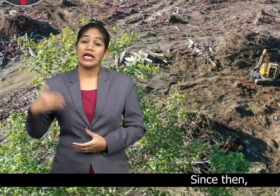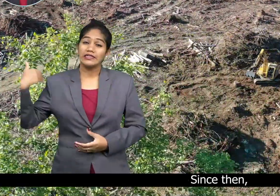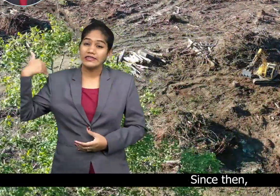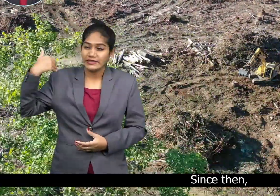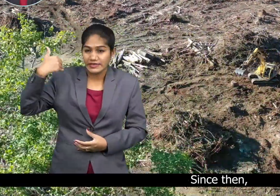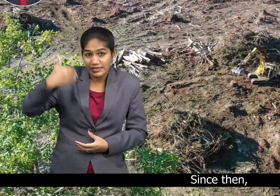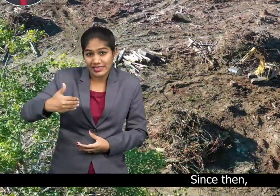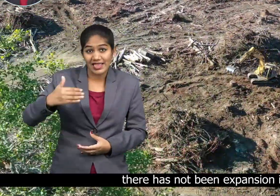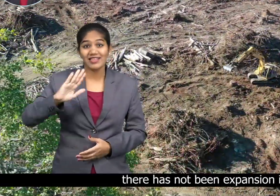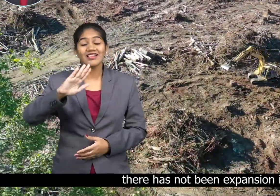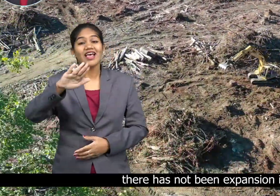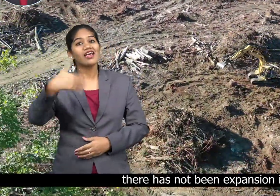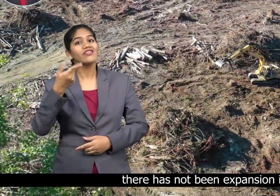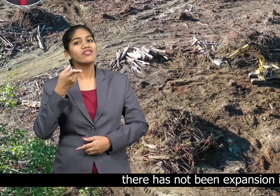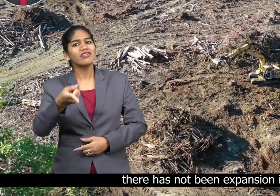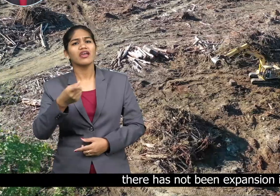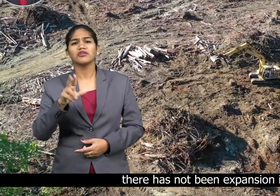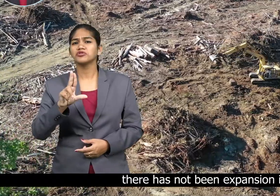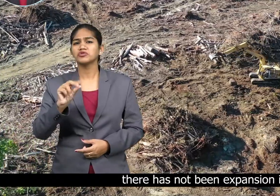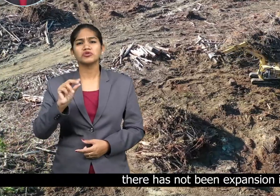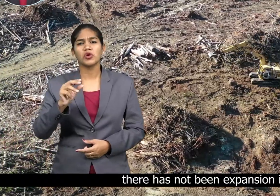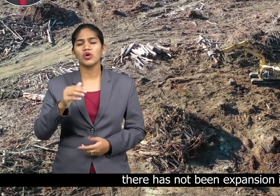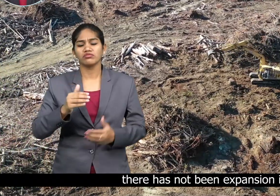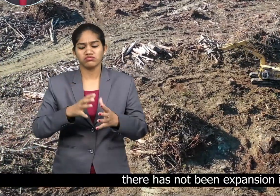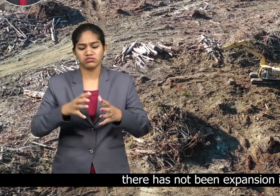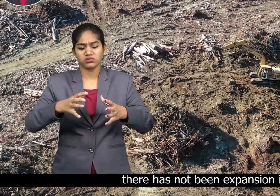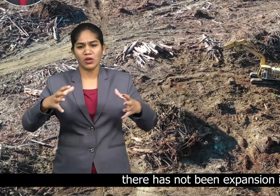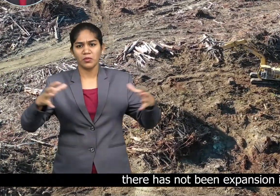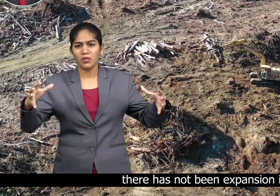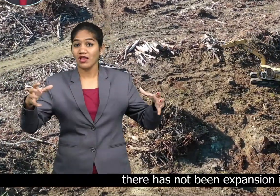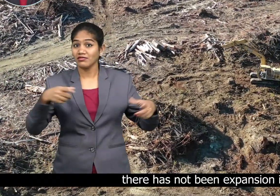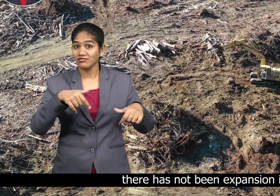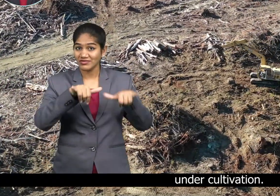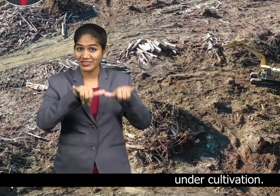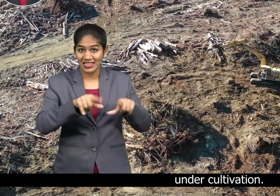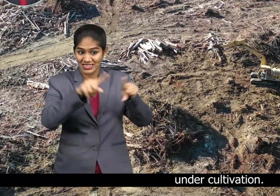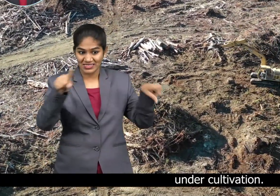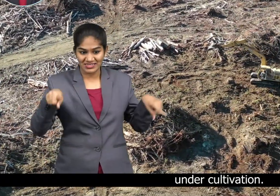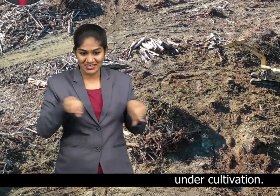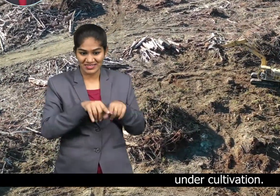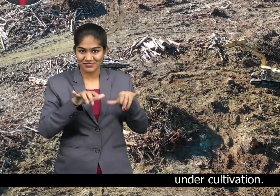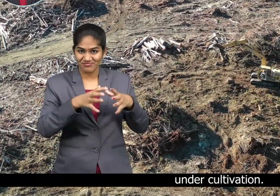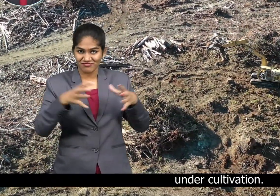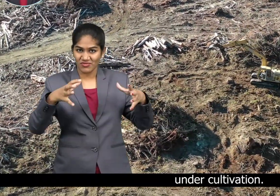Since then, there has not been expansion in land under cultivation.